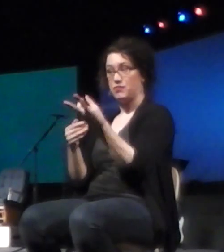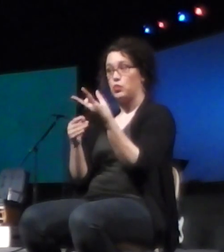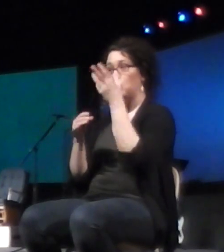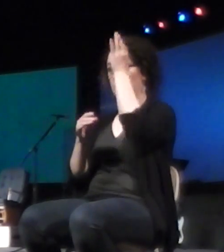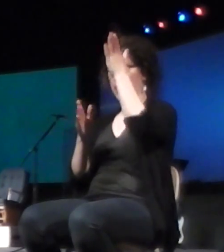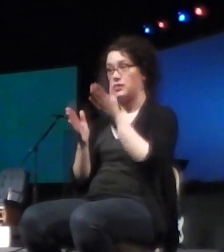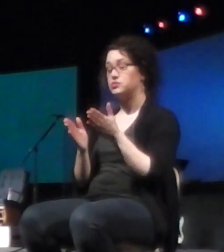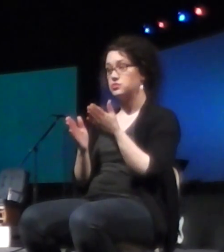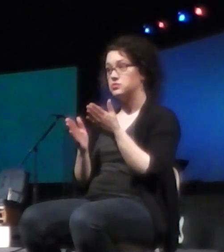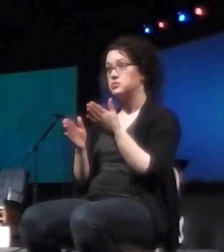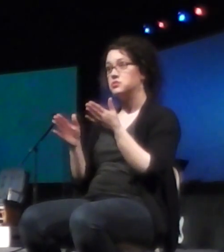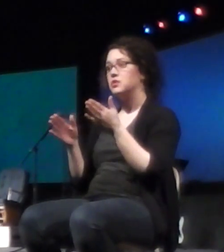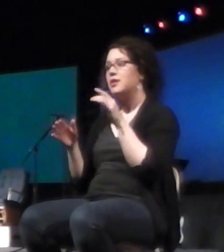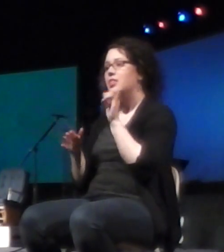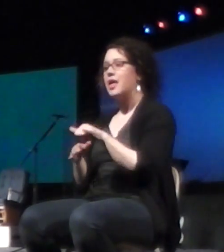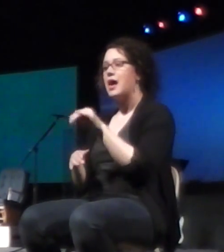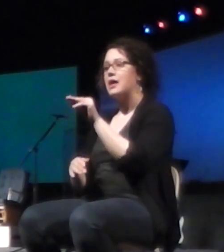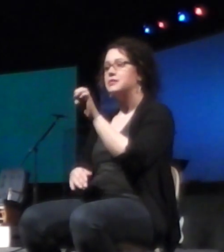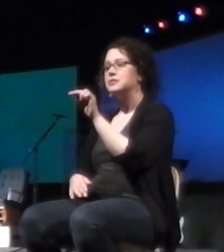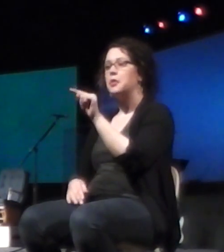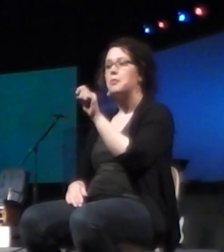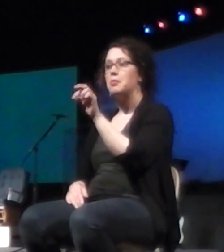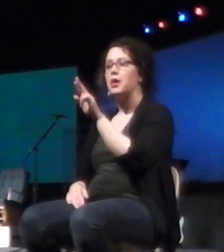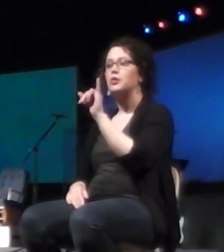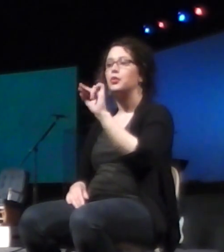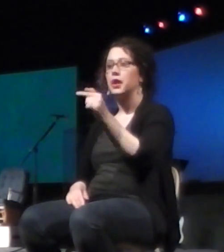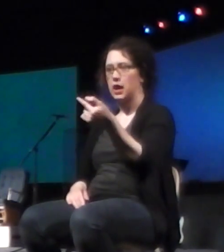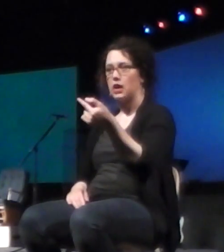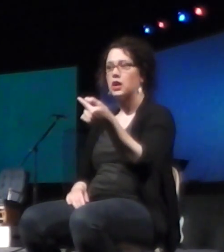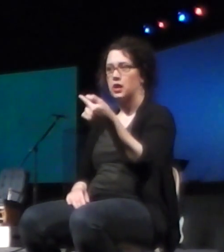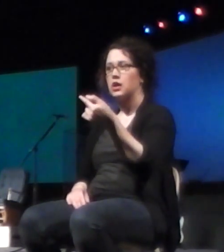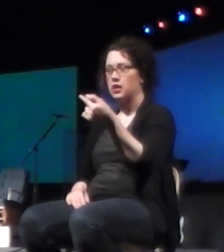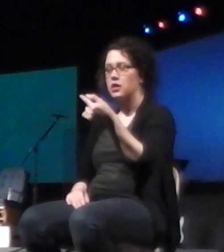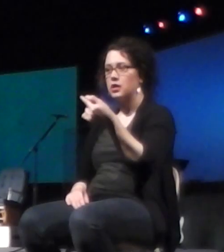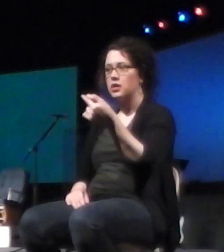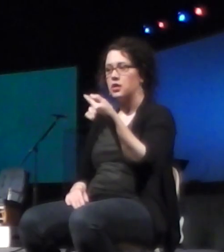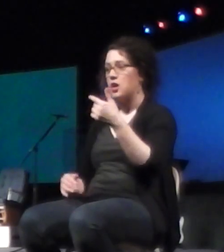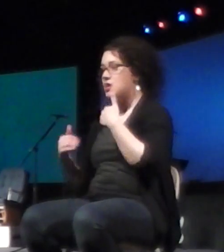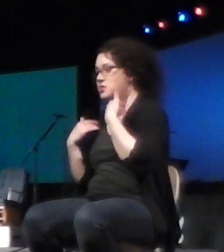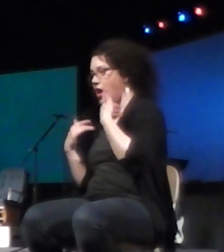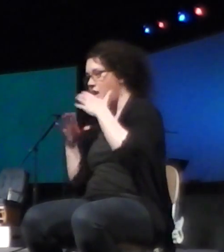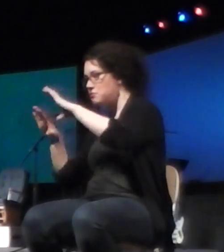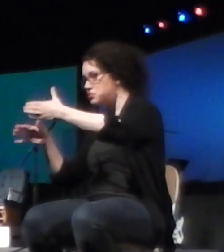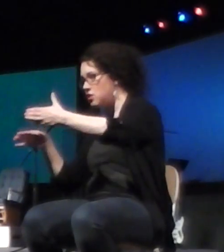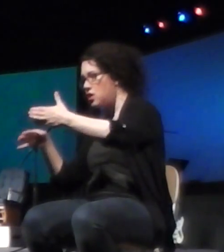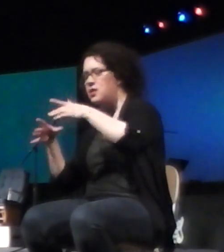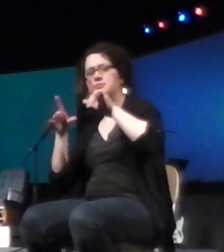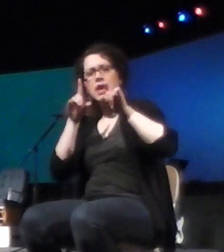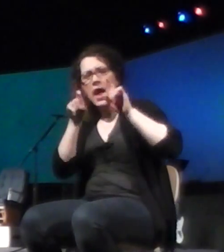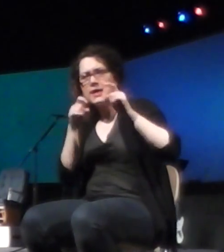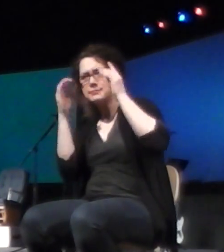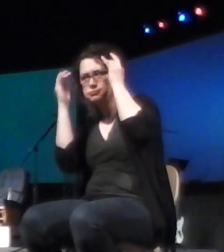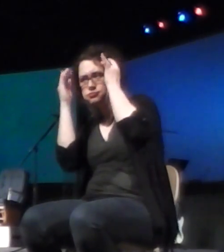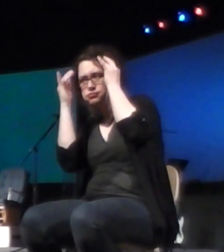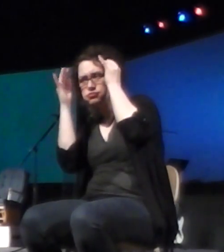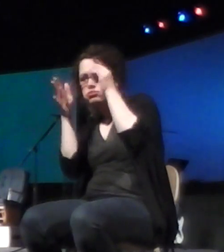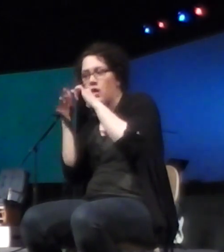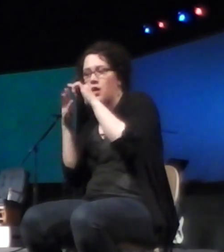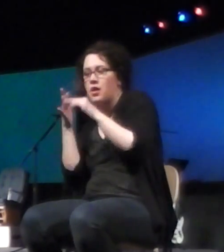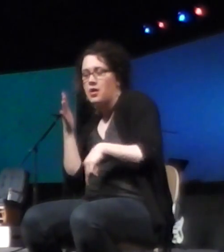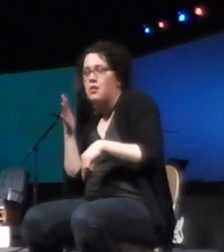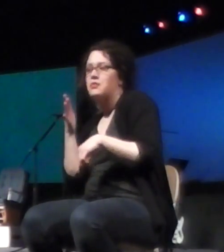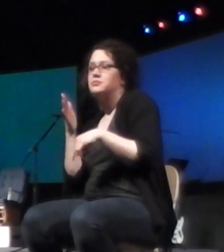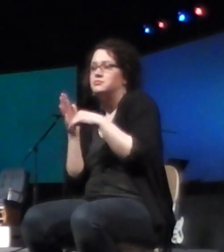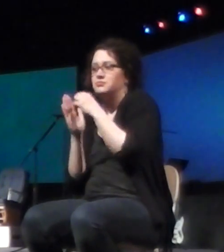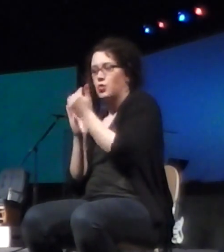our district, because that's what mentoring really is. So it's when the younger generation actually comes with the questions and is putting the energy forth